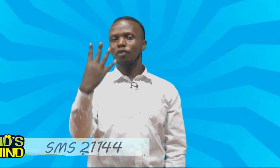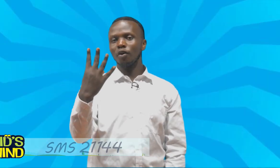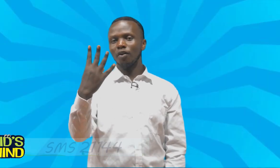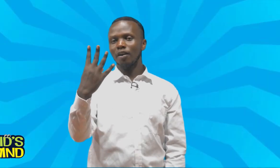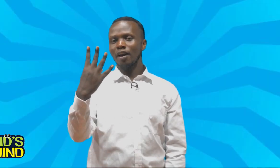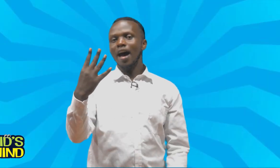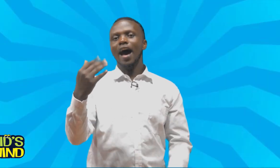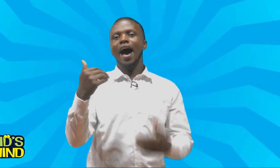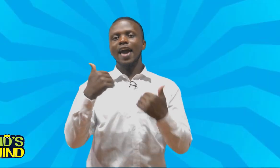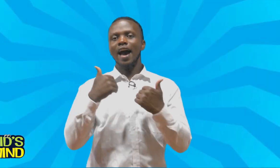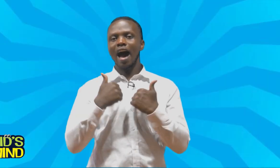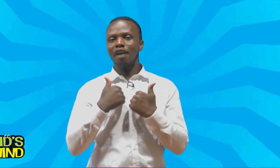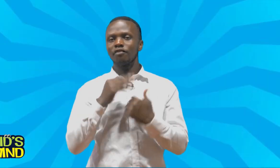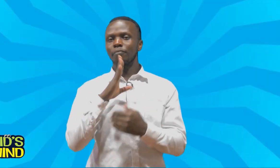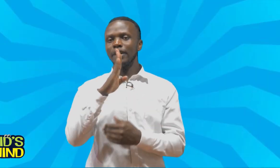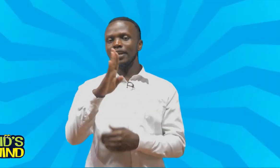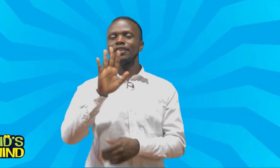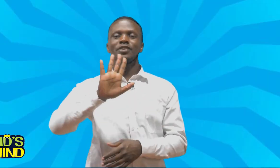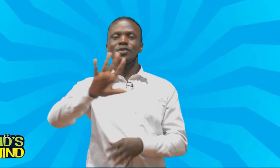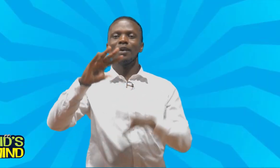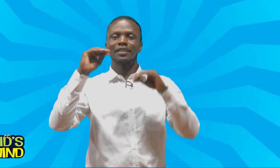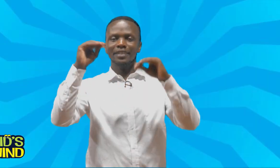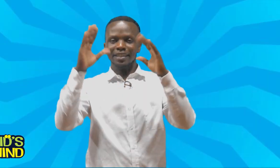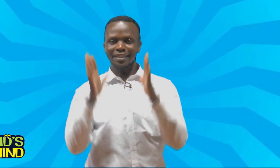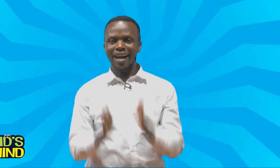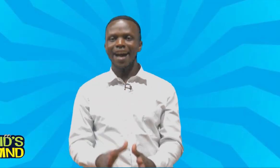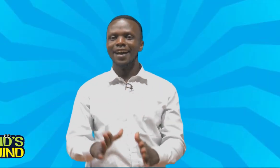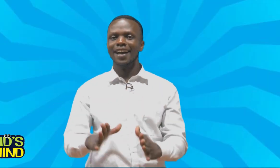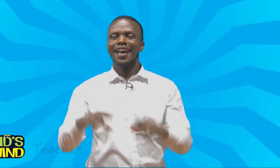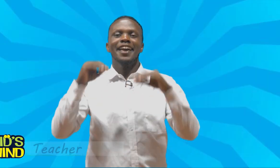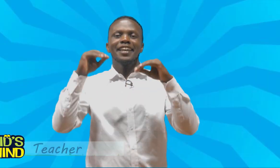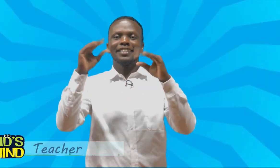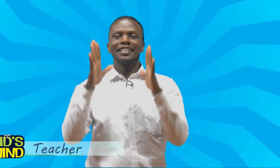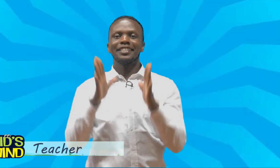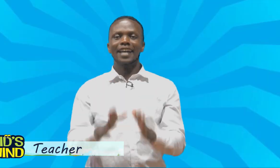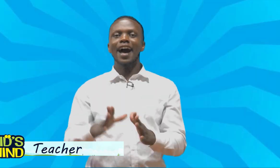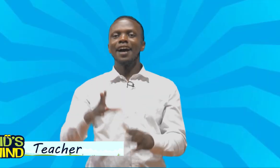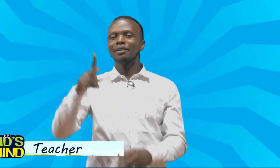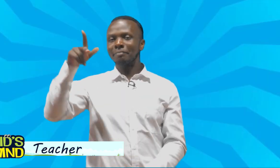21144. I have been your teacher